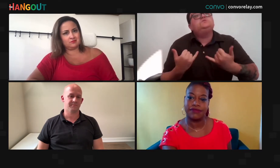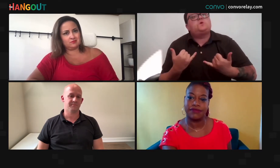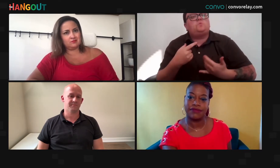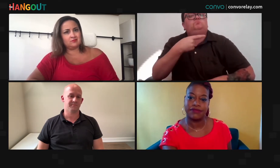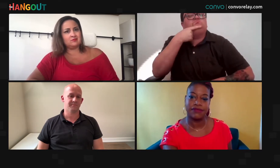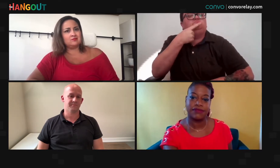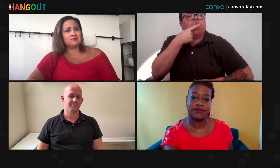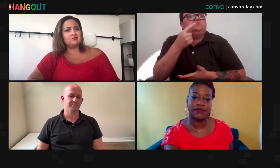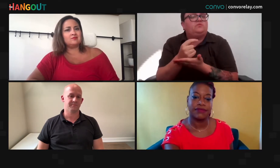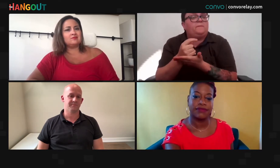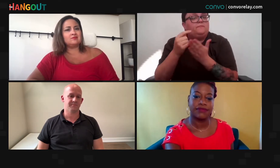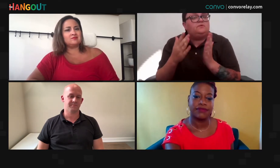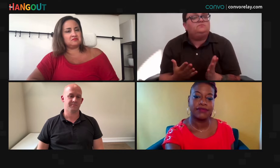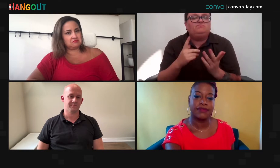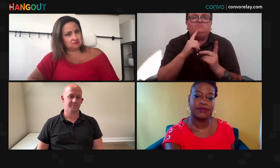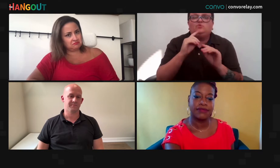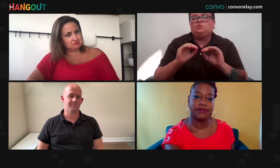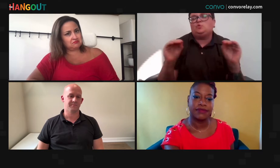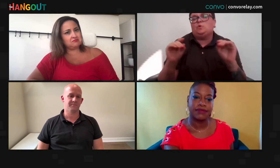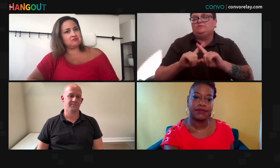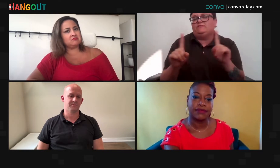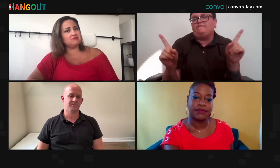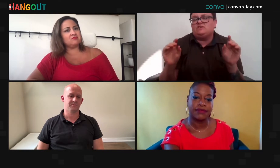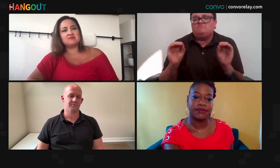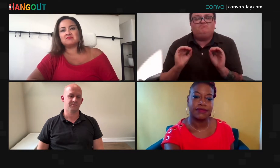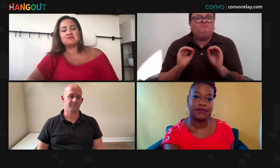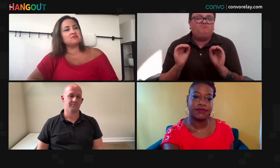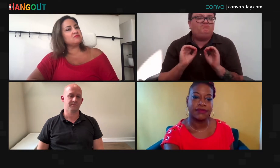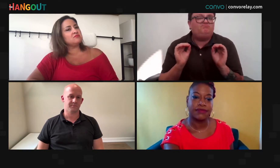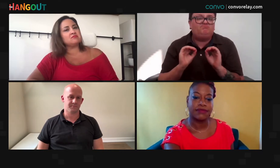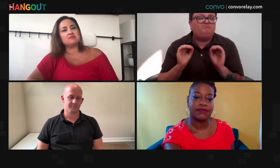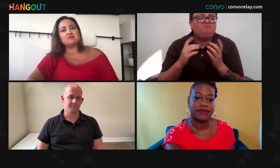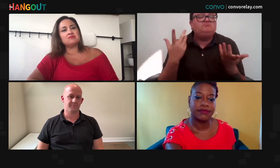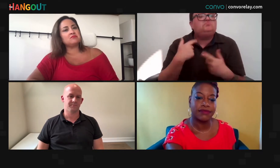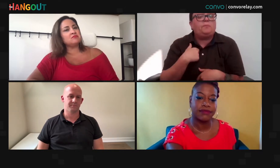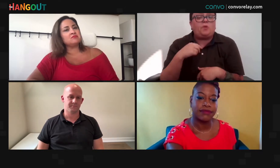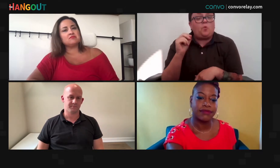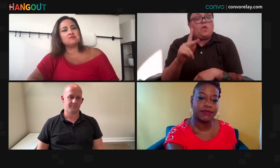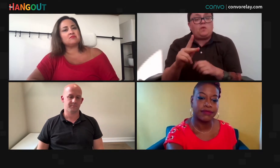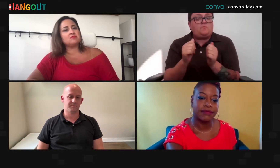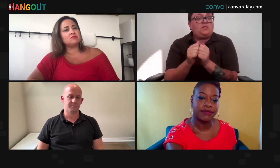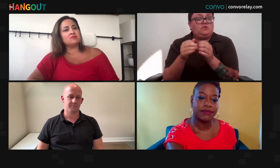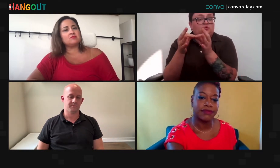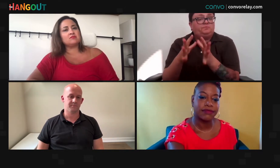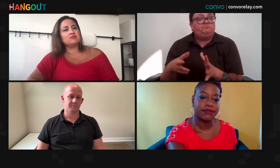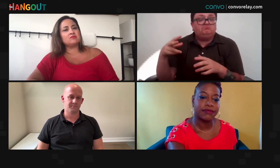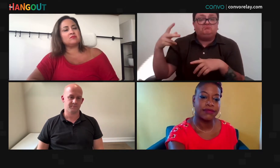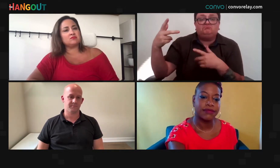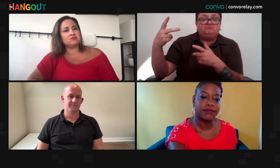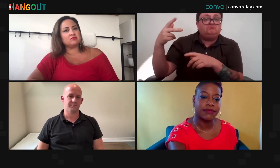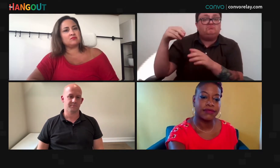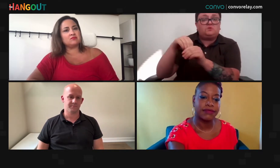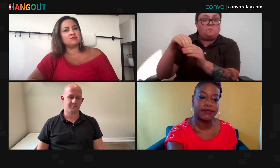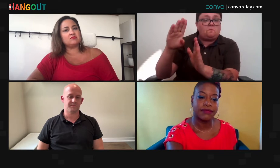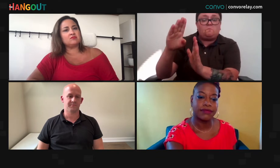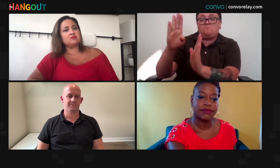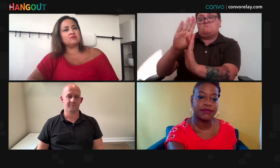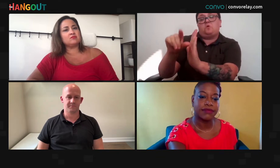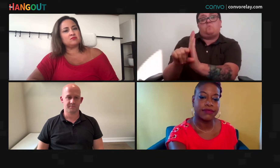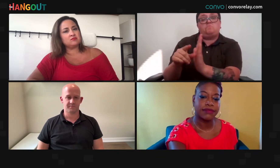therapist, and now I currently work with a hearing therapist, and there truly is no difference. And I am okay with an interpreter being